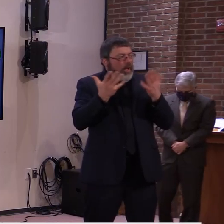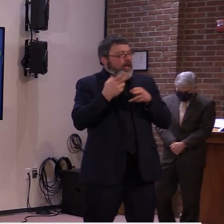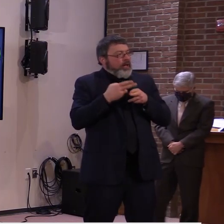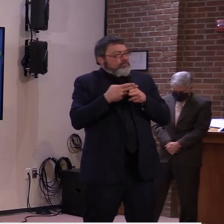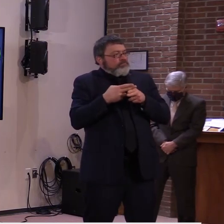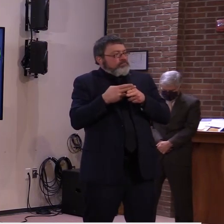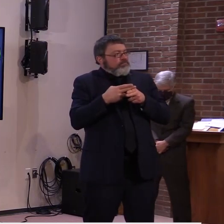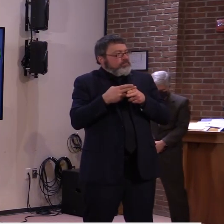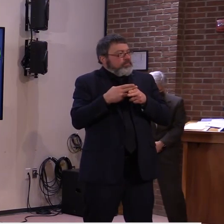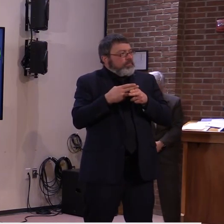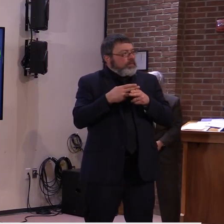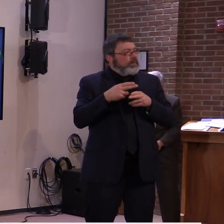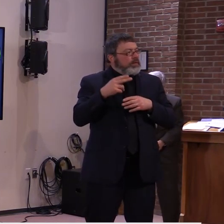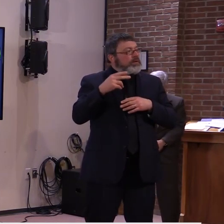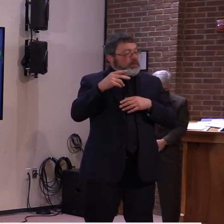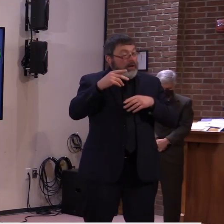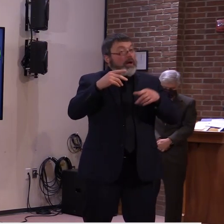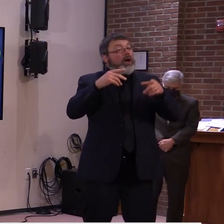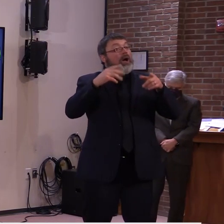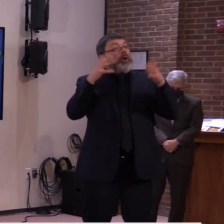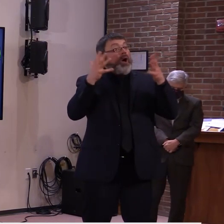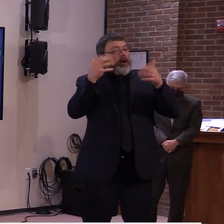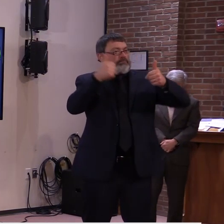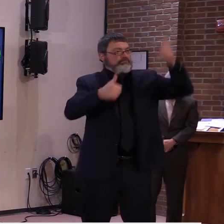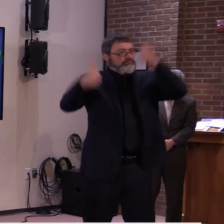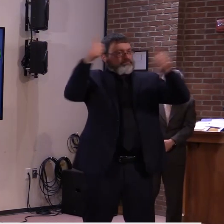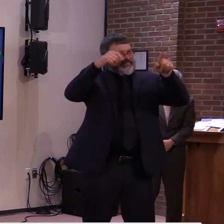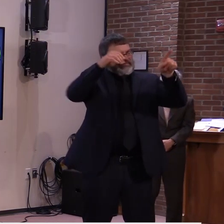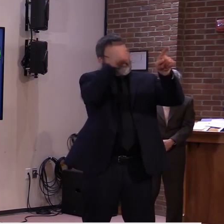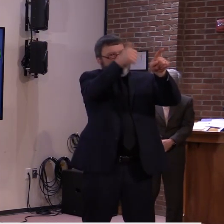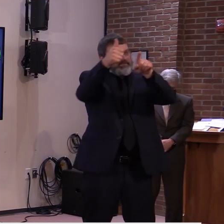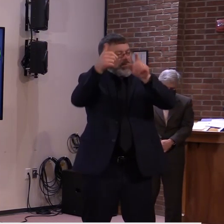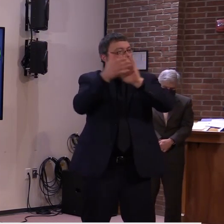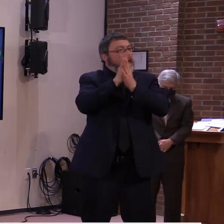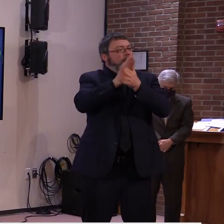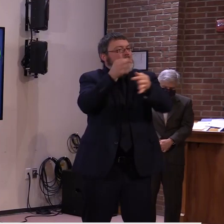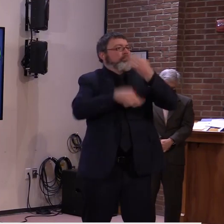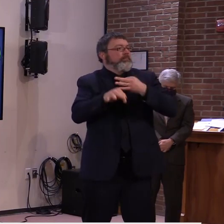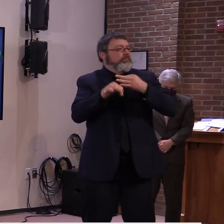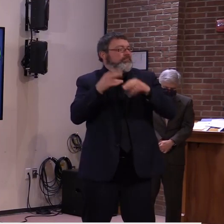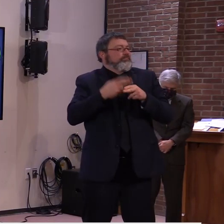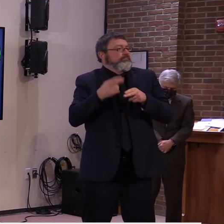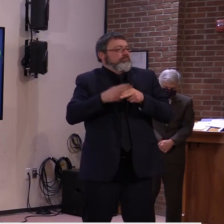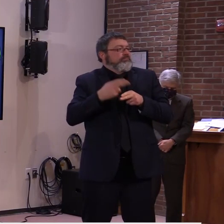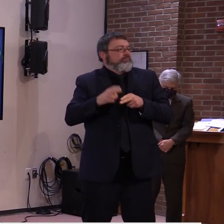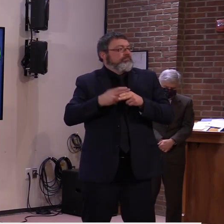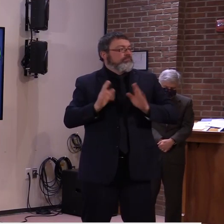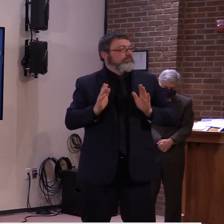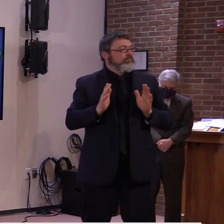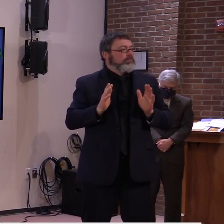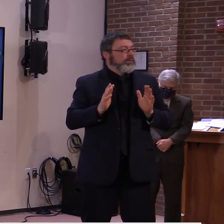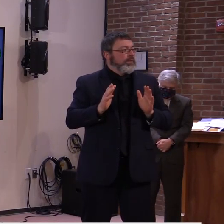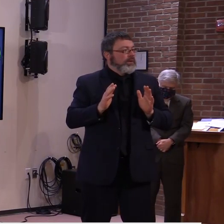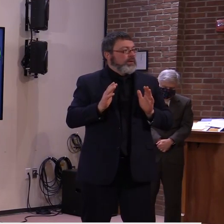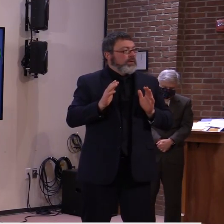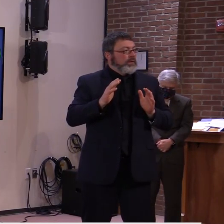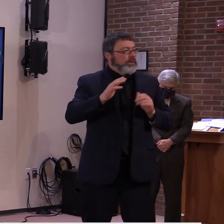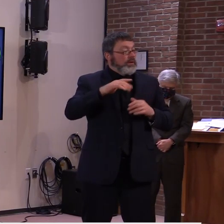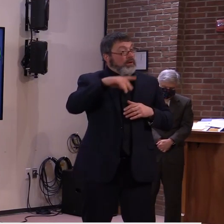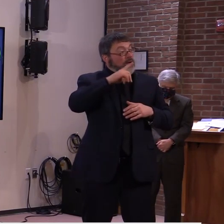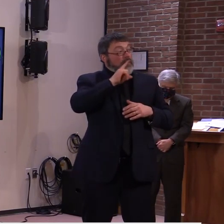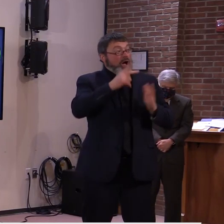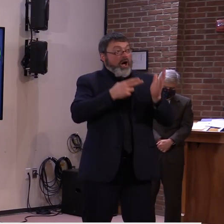be employees. To date, we've approved 29 waivers for school board members to be substitute teachers. We really appreciate school board members